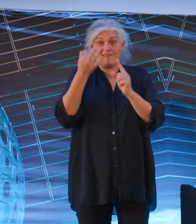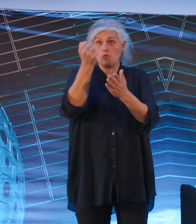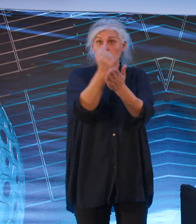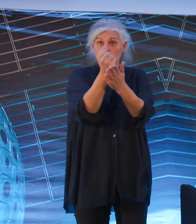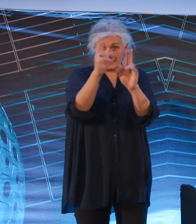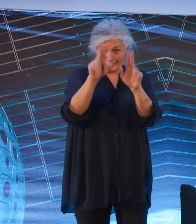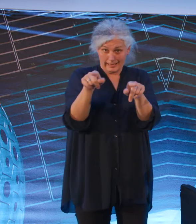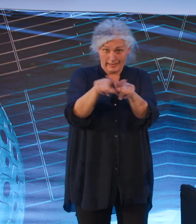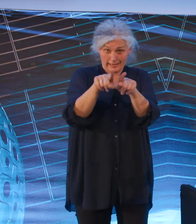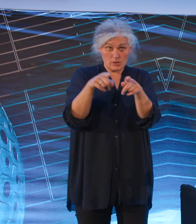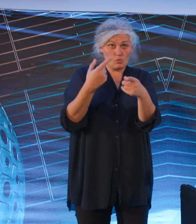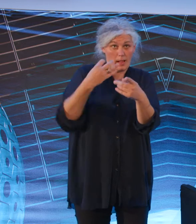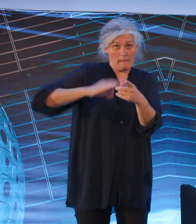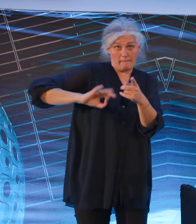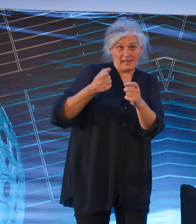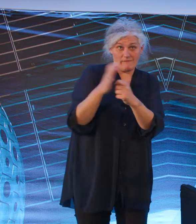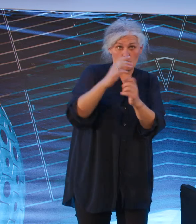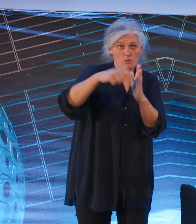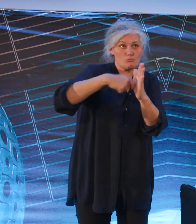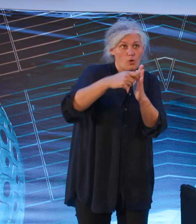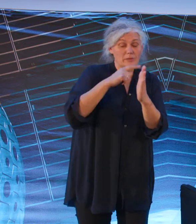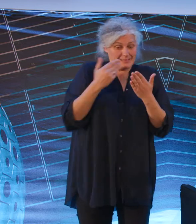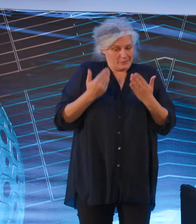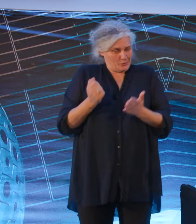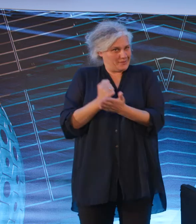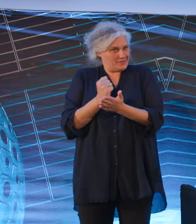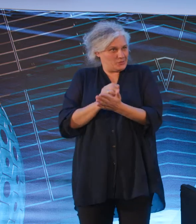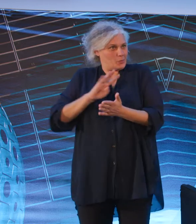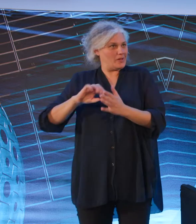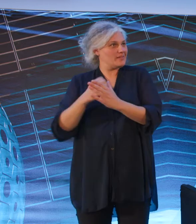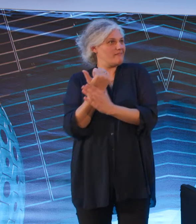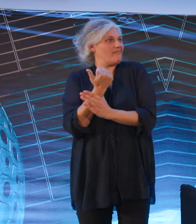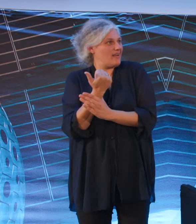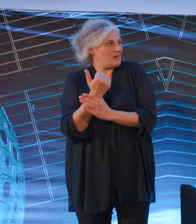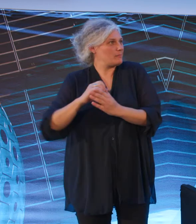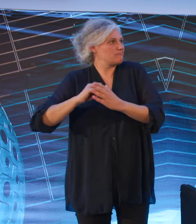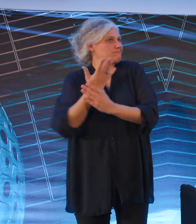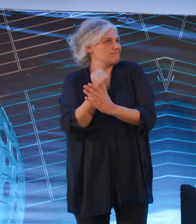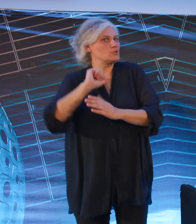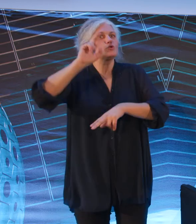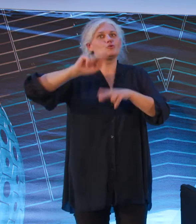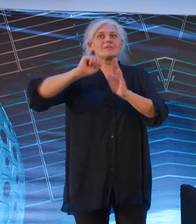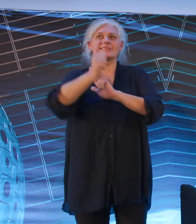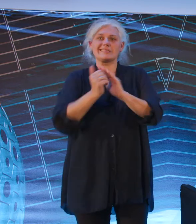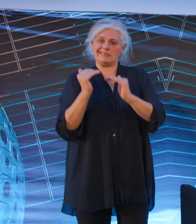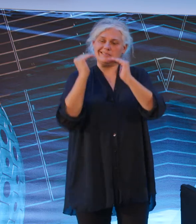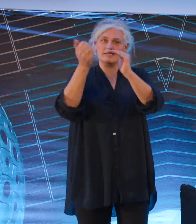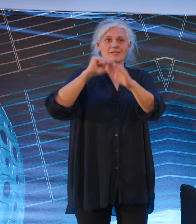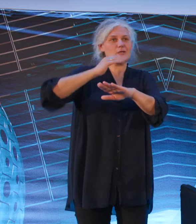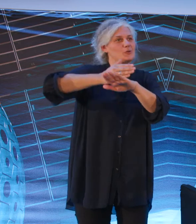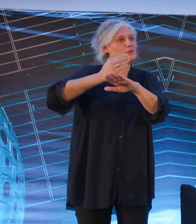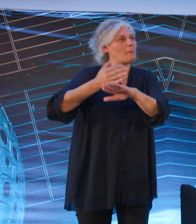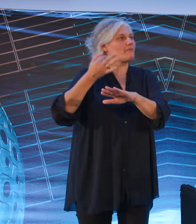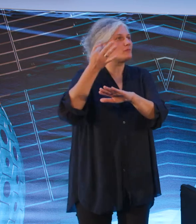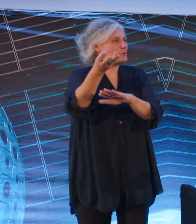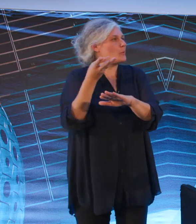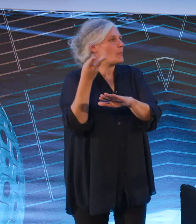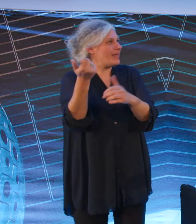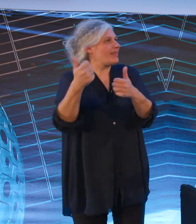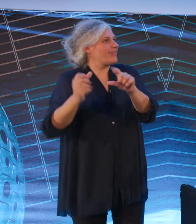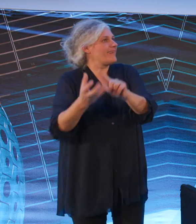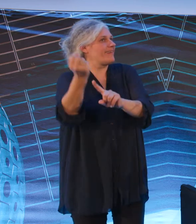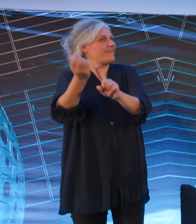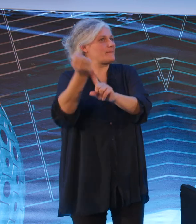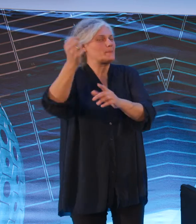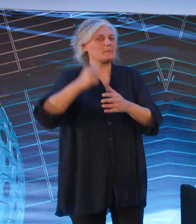also benefit from these projects, while current students will develop these and use these skills in their careers and job prospects.